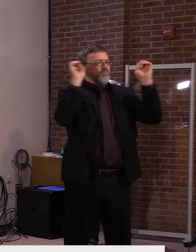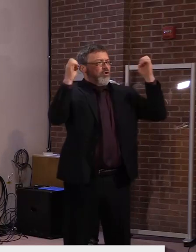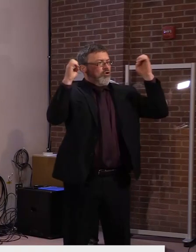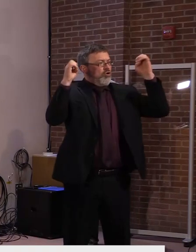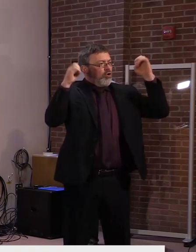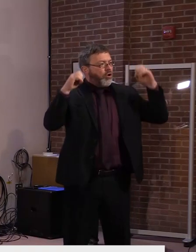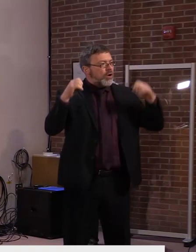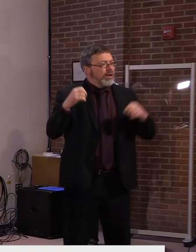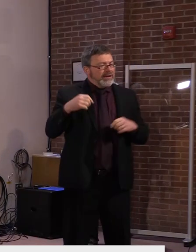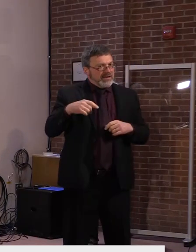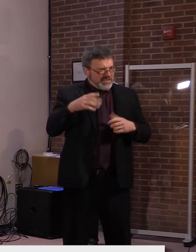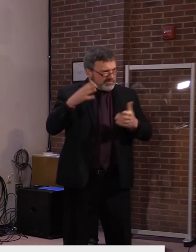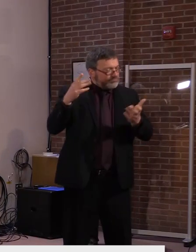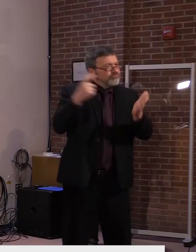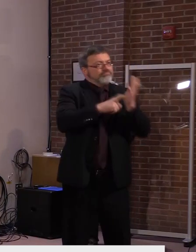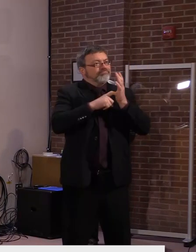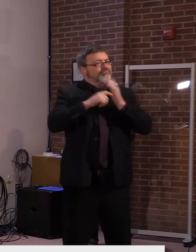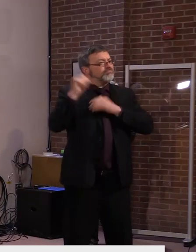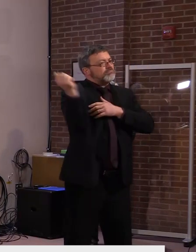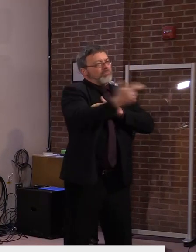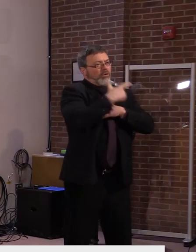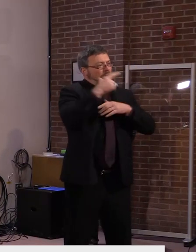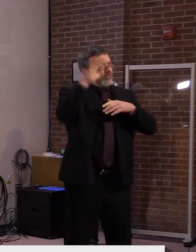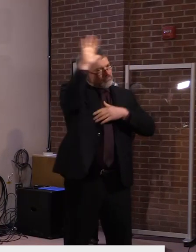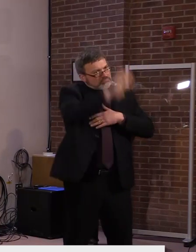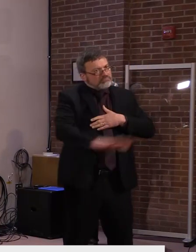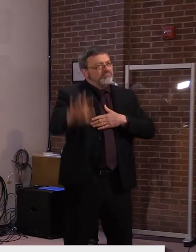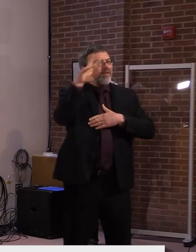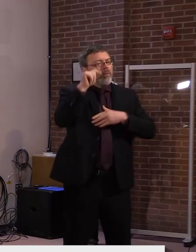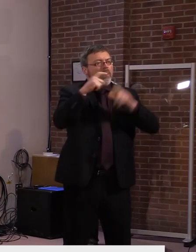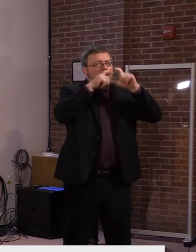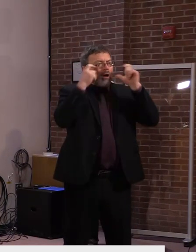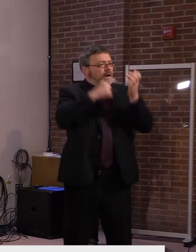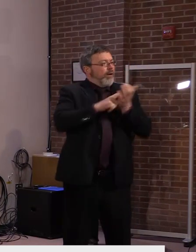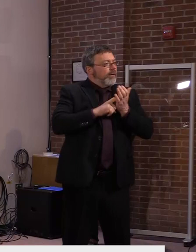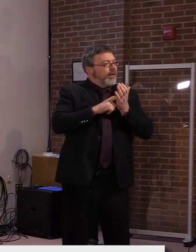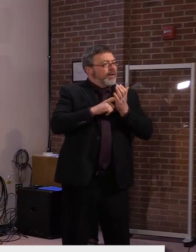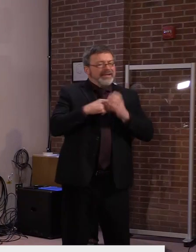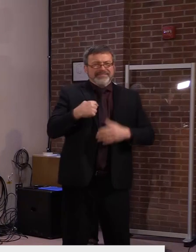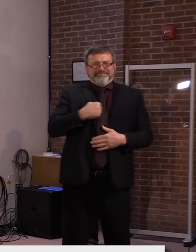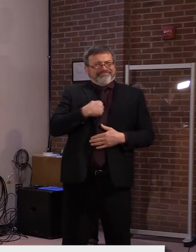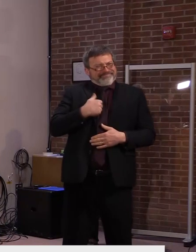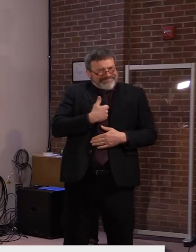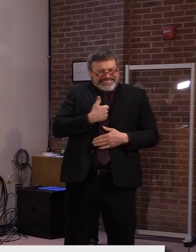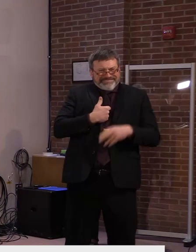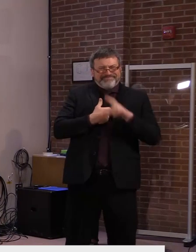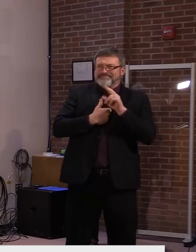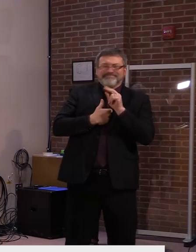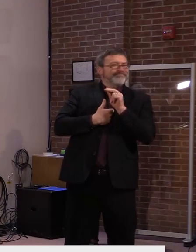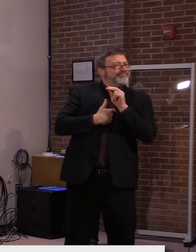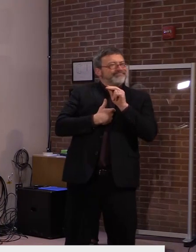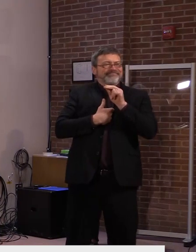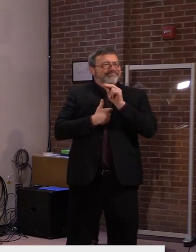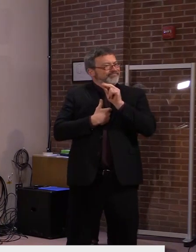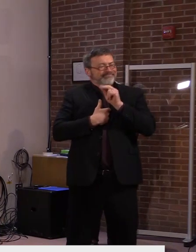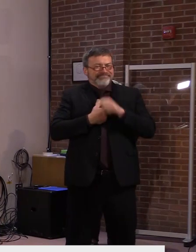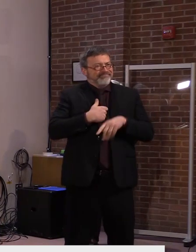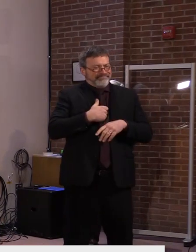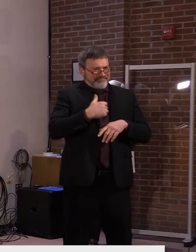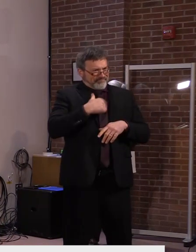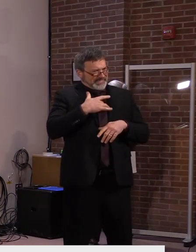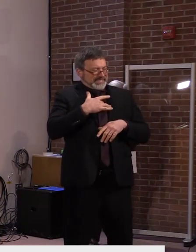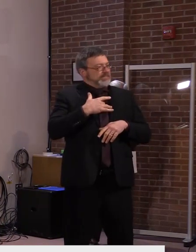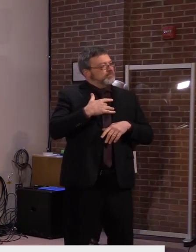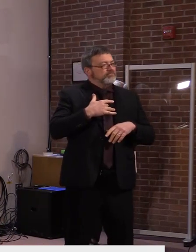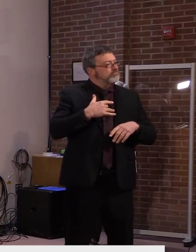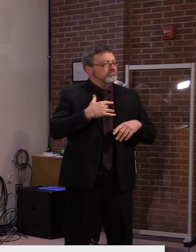host of other restrictions. I don't. But as you've heard me say repeatedly, masking when inside in public spaces is a